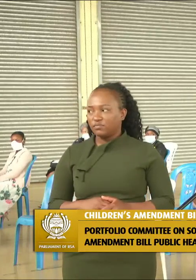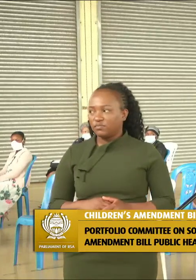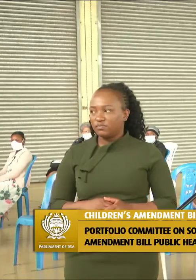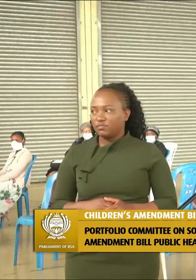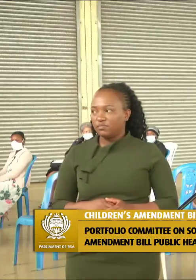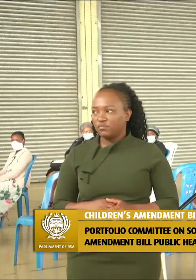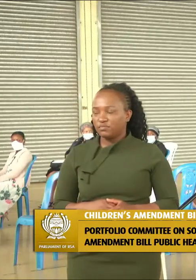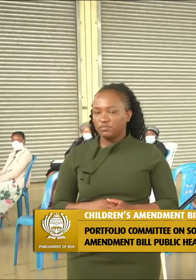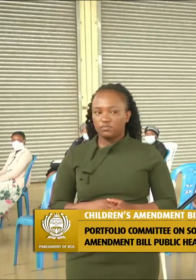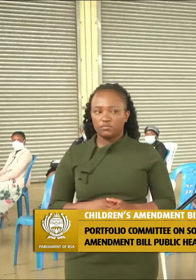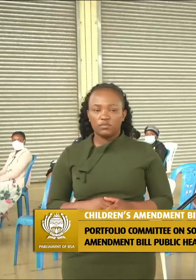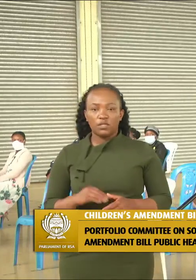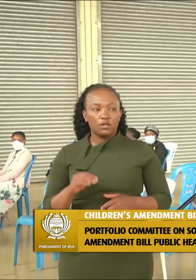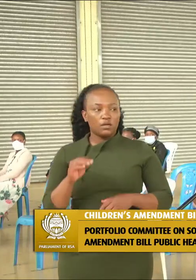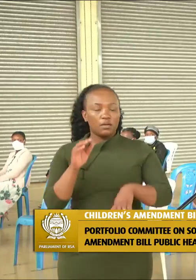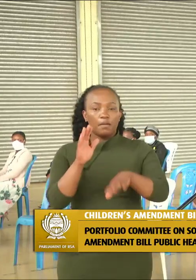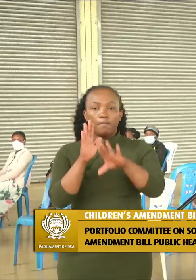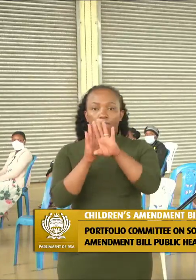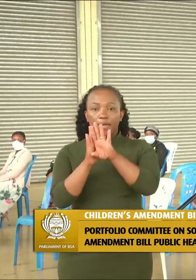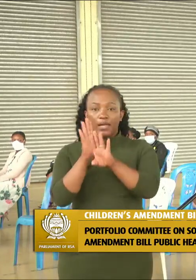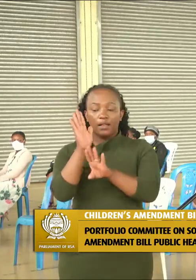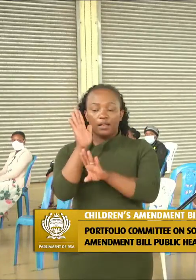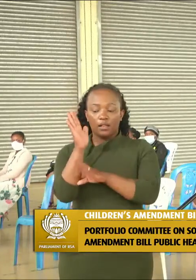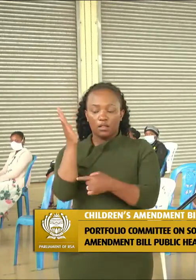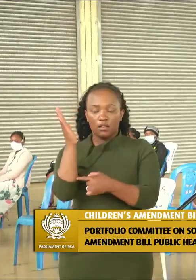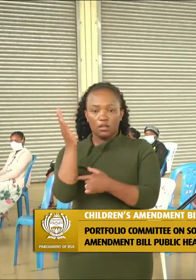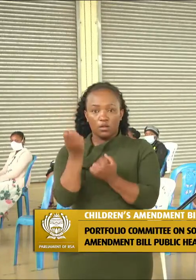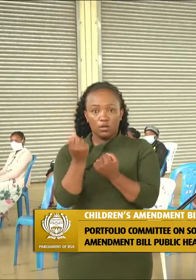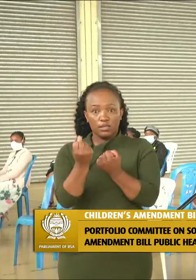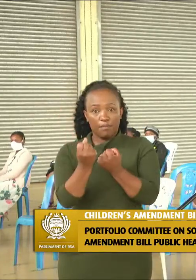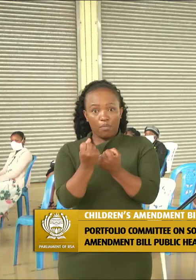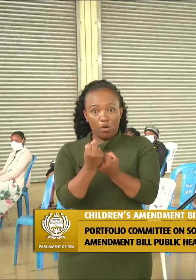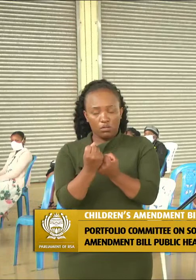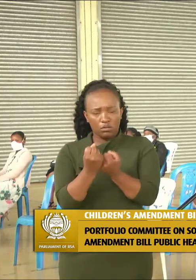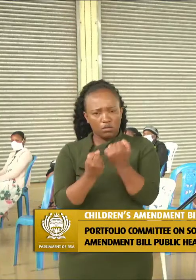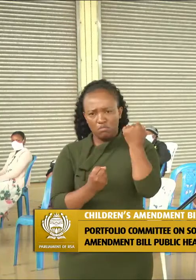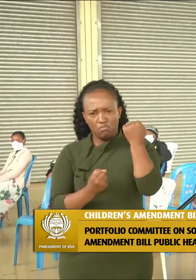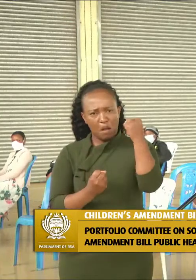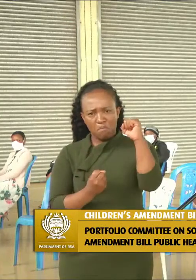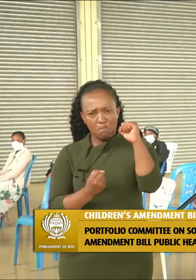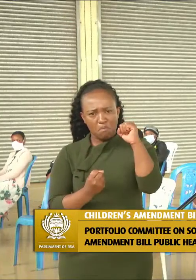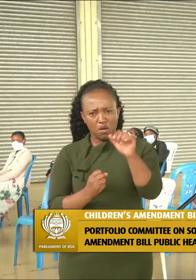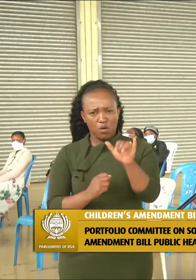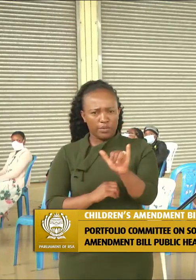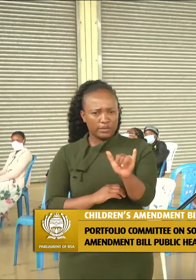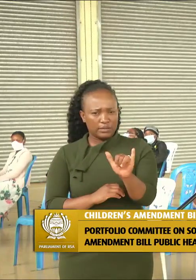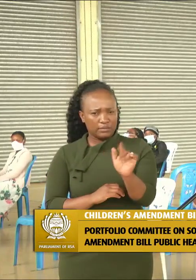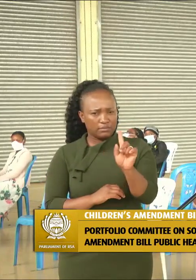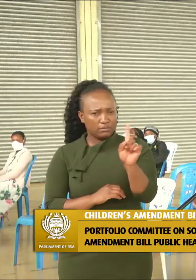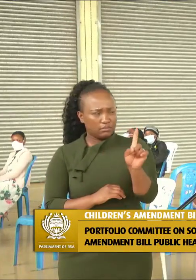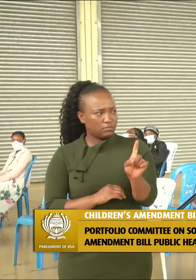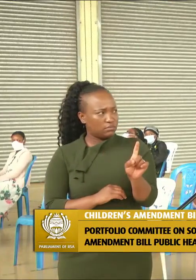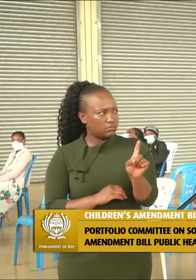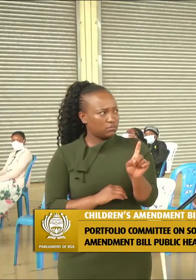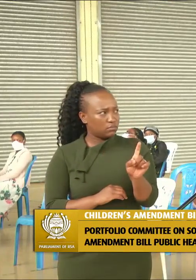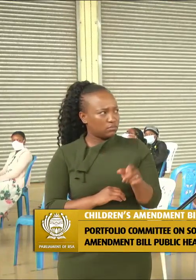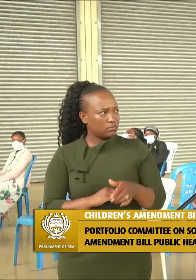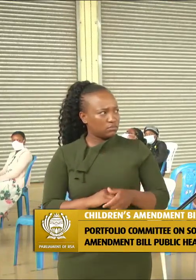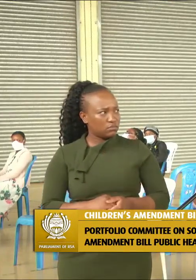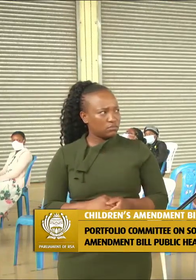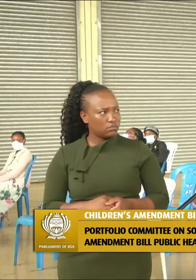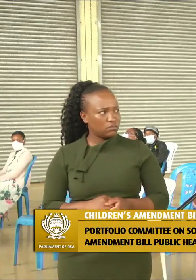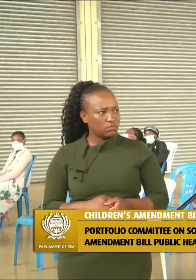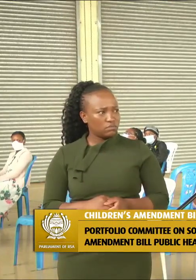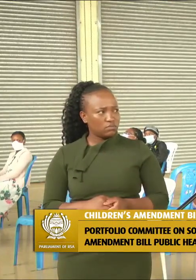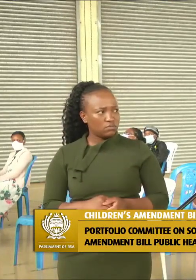the bill or you don't? Uyayeseka umthetho sivivinywa noma cha? And Do you? Do you support